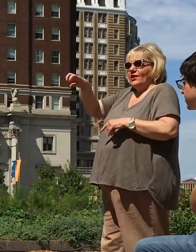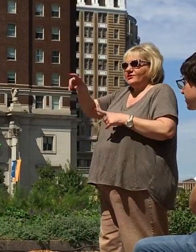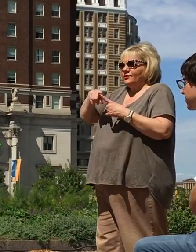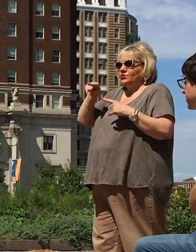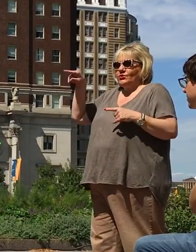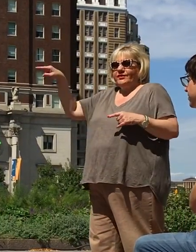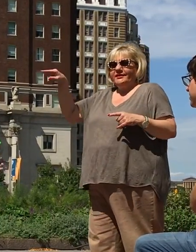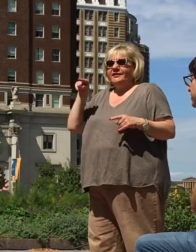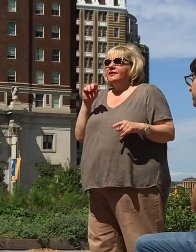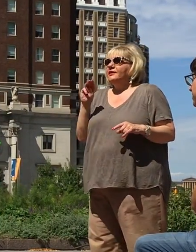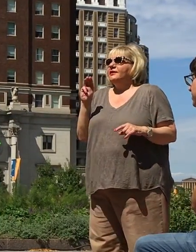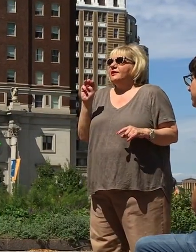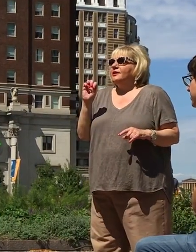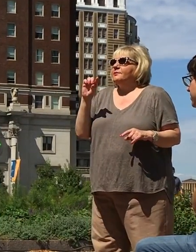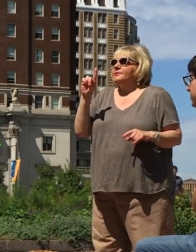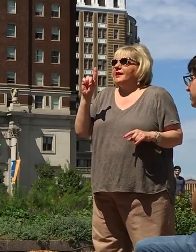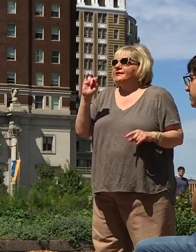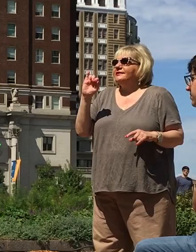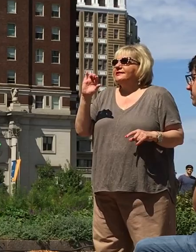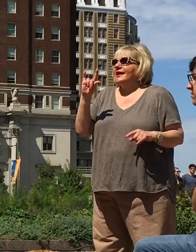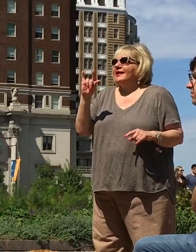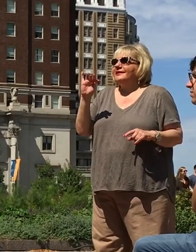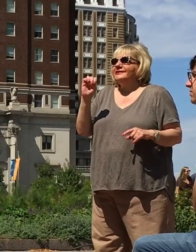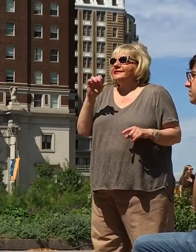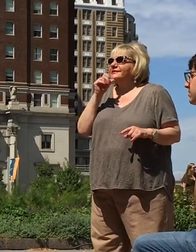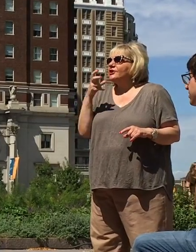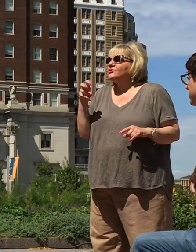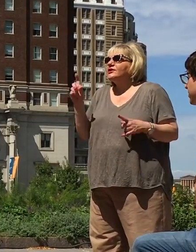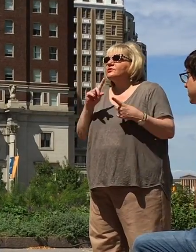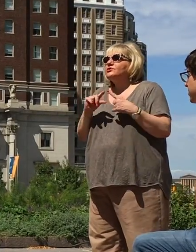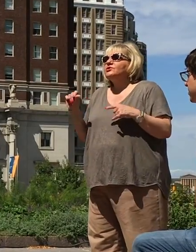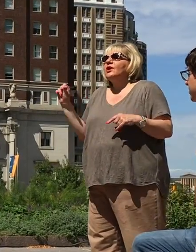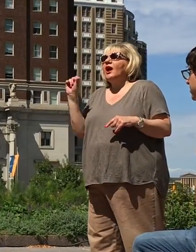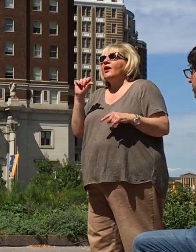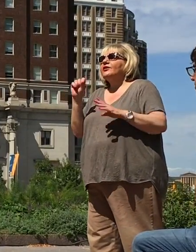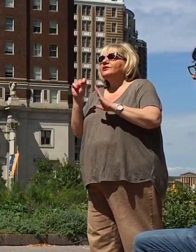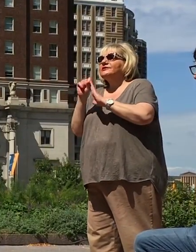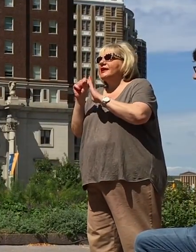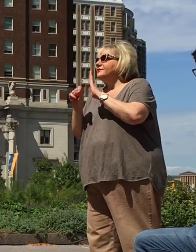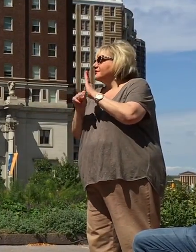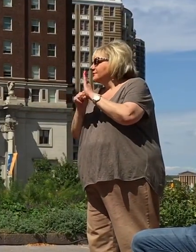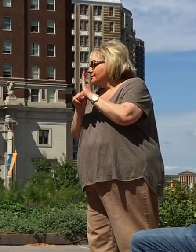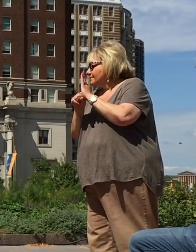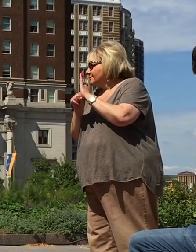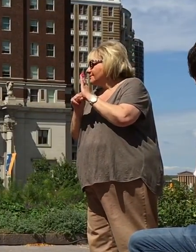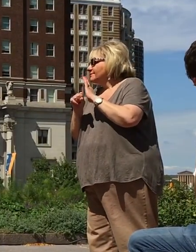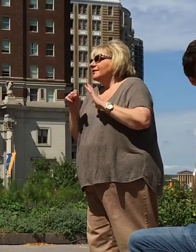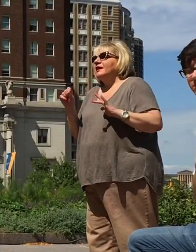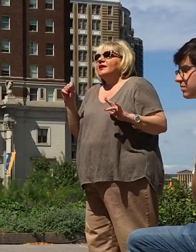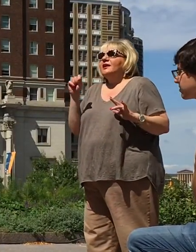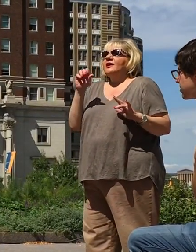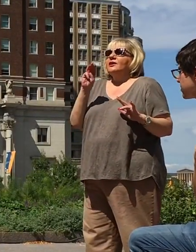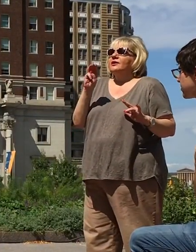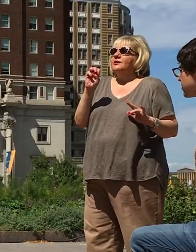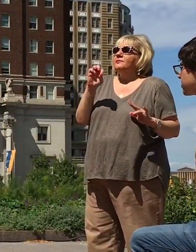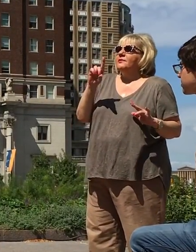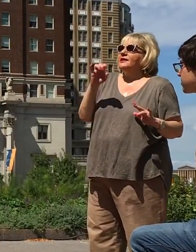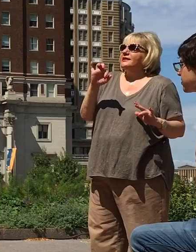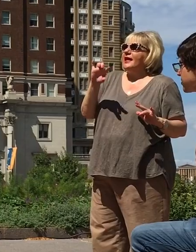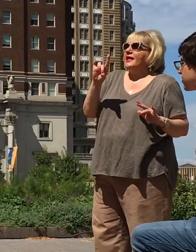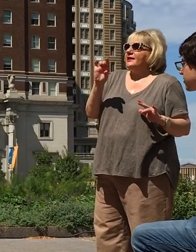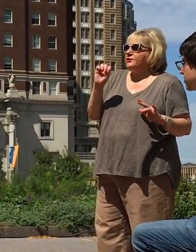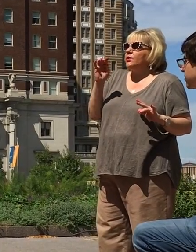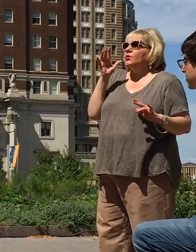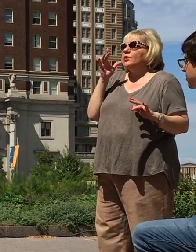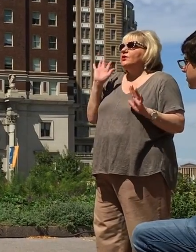that I can take with me across states. When DRMA passes, Medicaid will follow